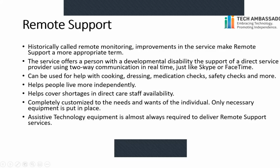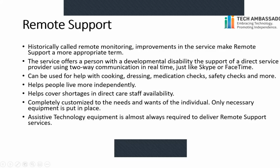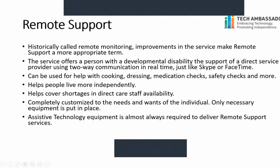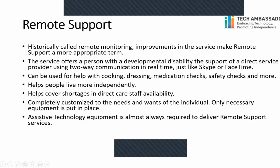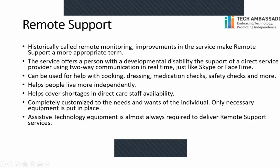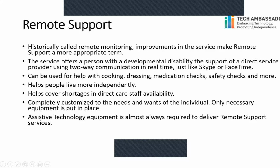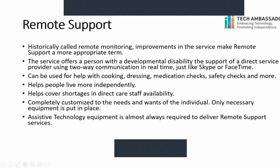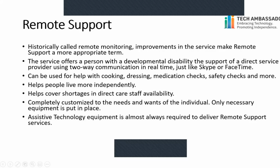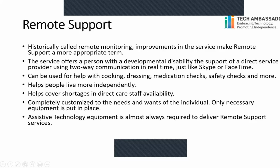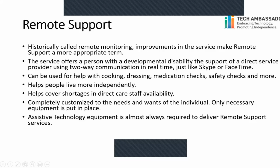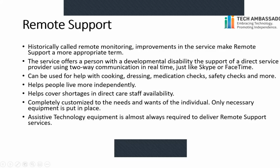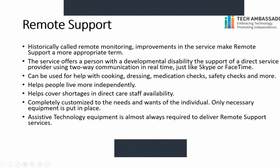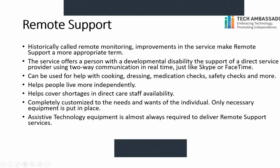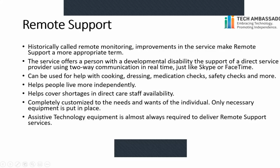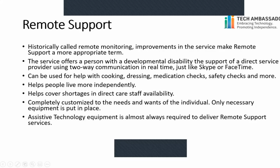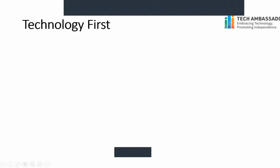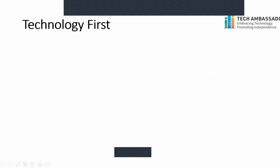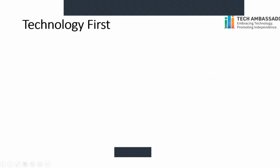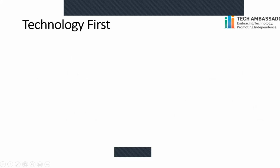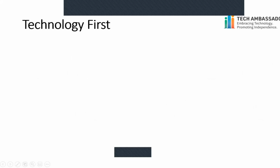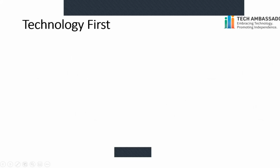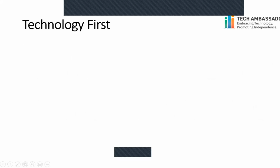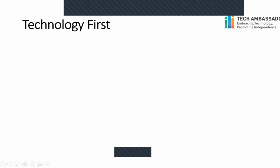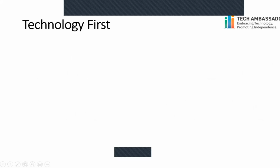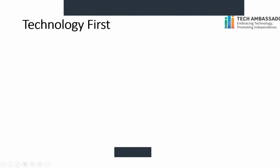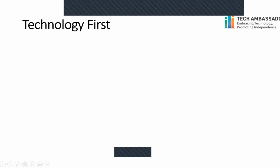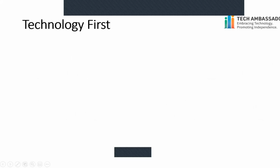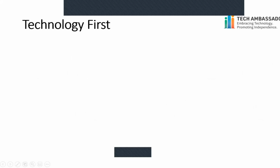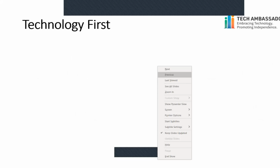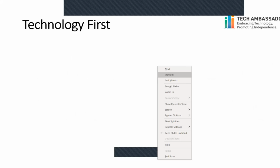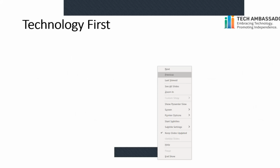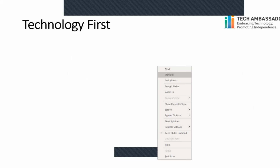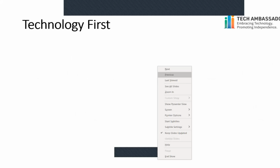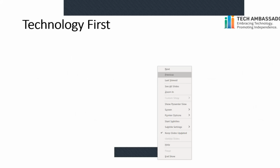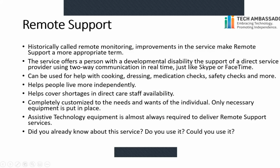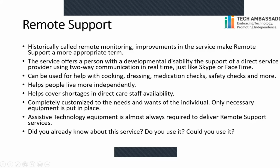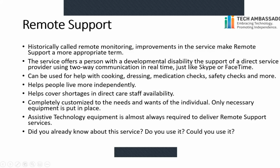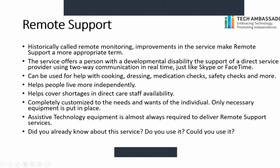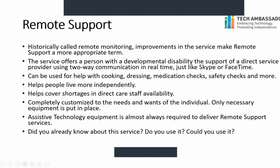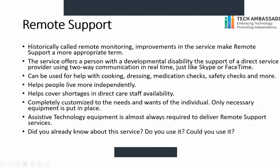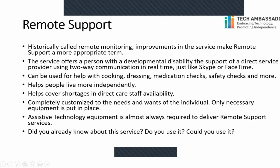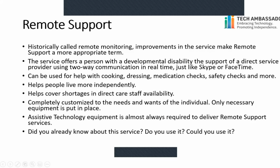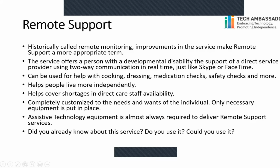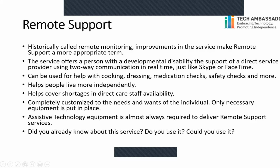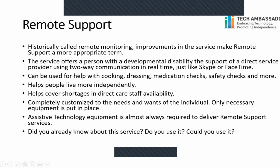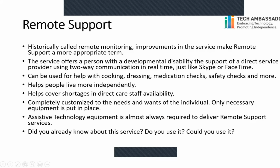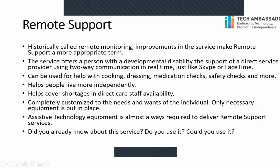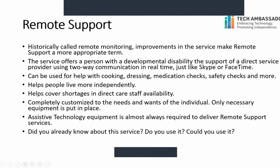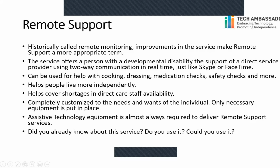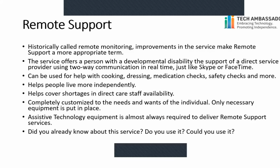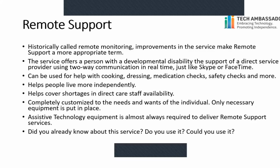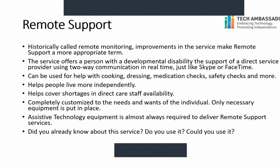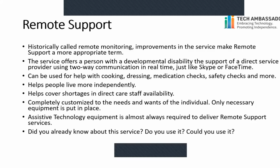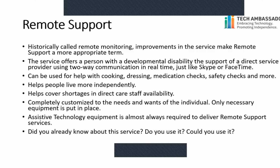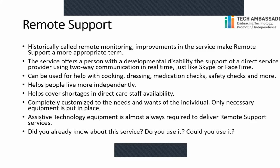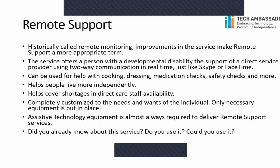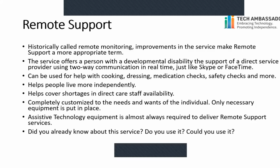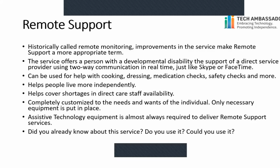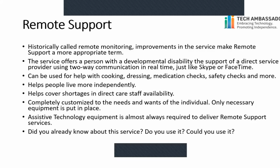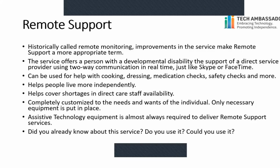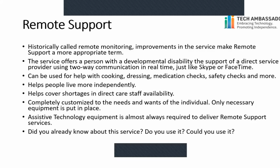often replaces. Let me back up a slide because I want to make sure we ask these questions for folks to think